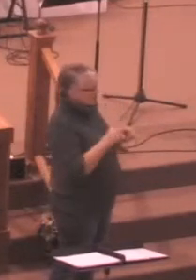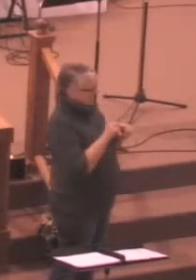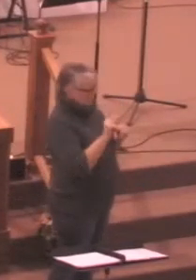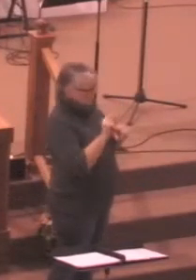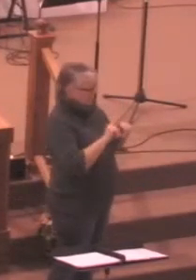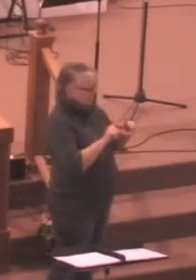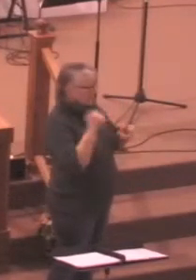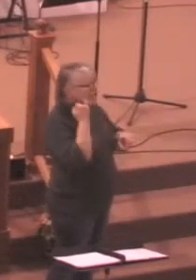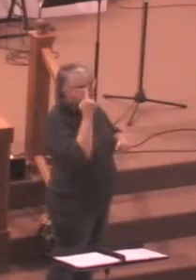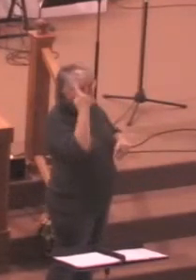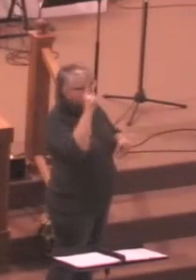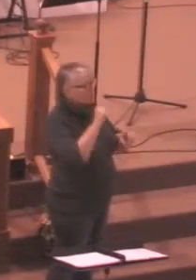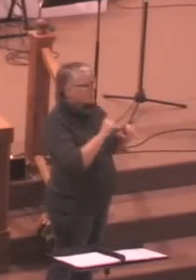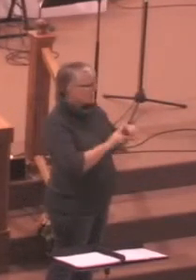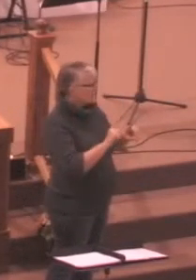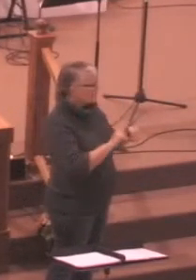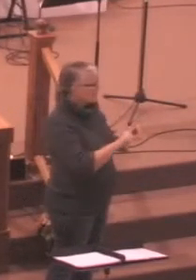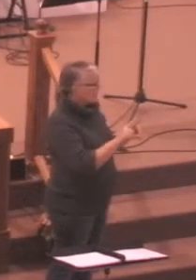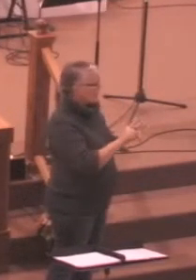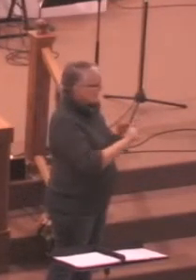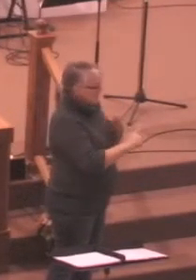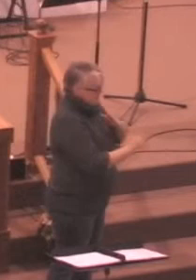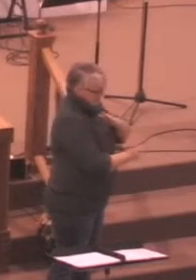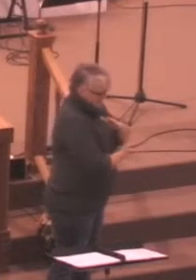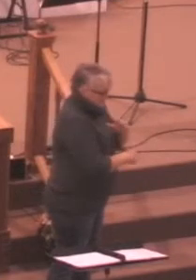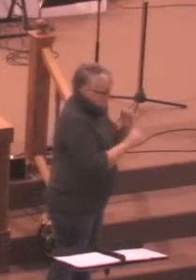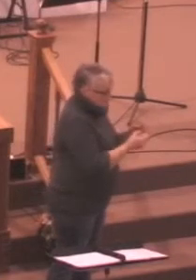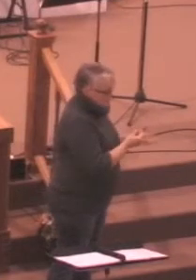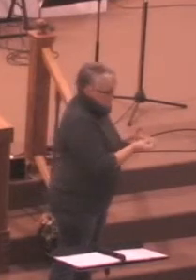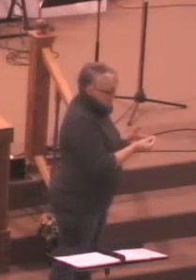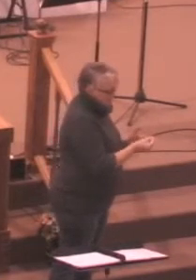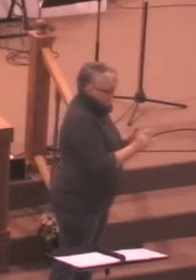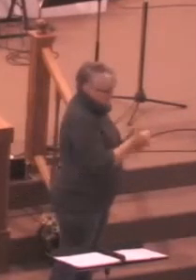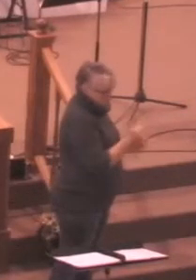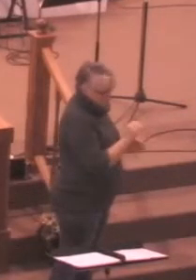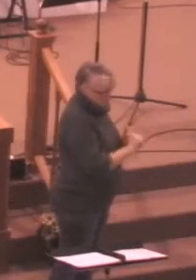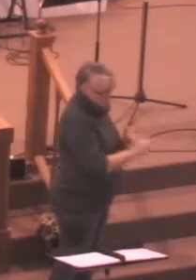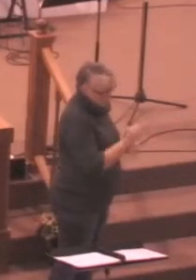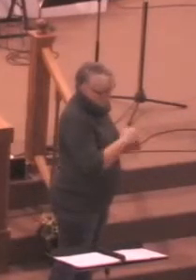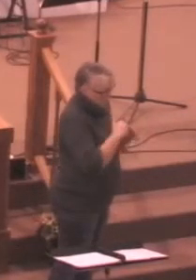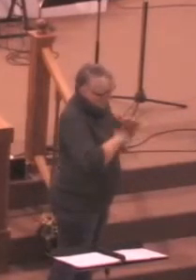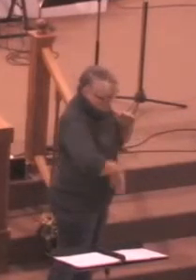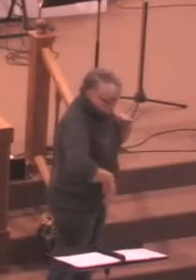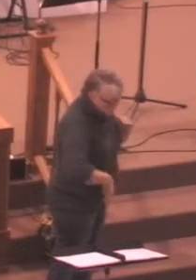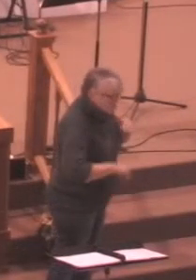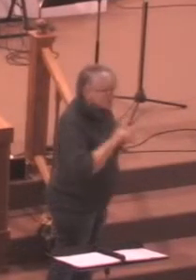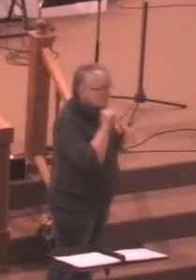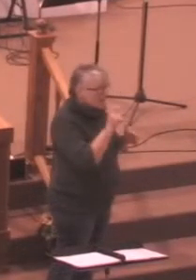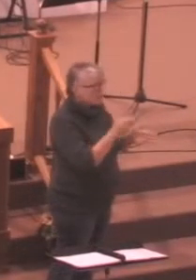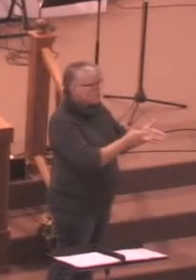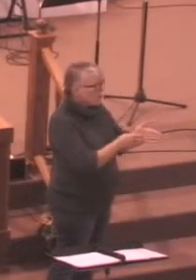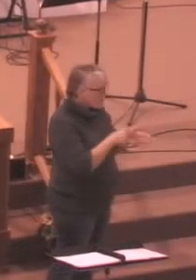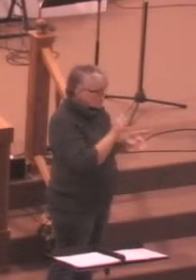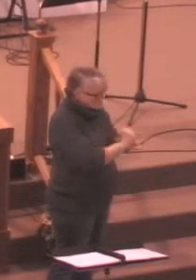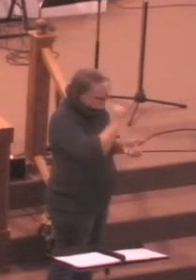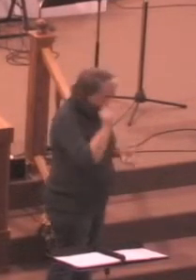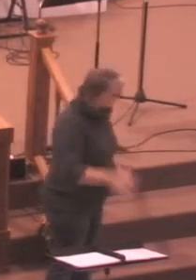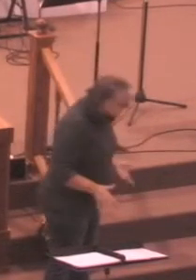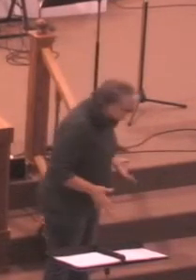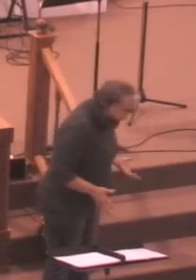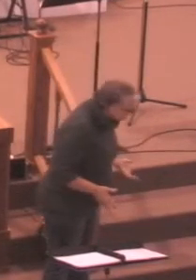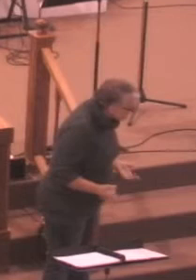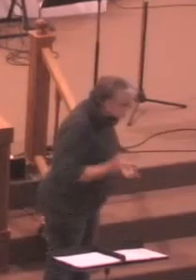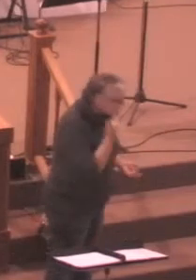different baskets that can be bought for literally $10 or less. So it's not something that has to be intimidating or expensive. So if anyone wants